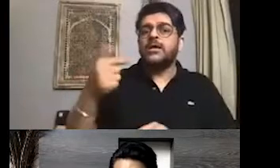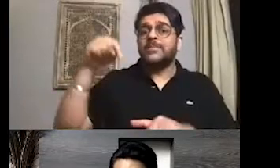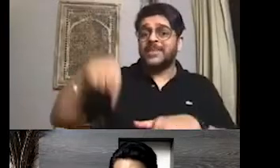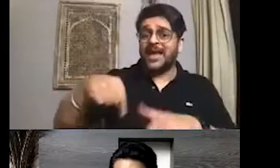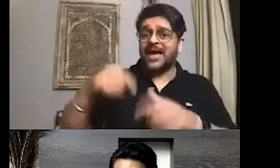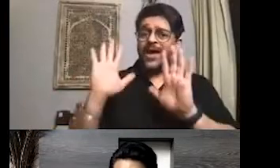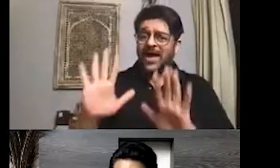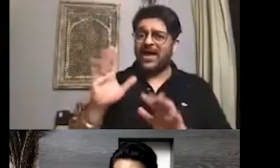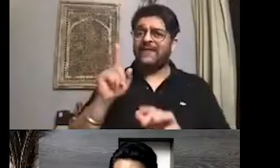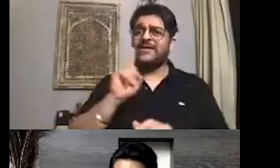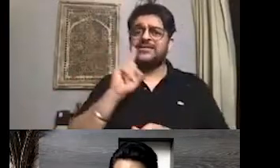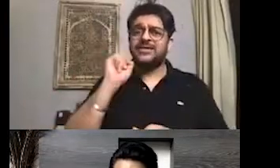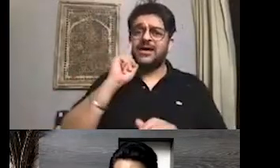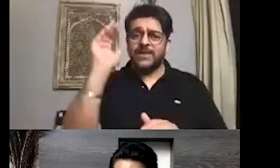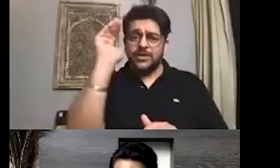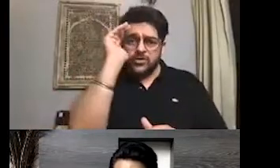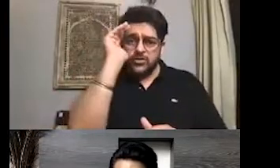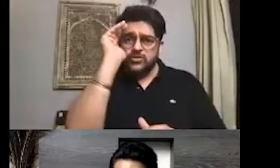doing work on that.